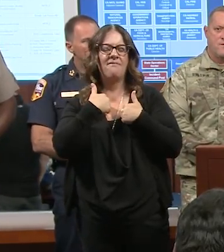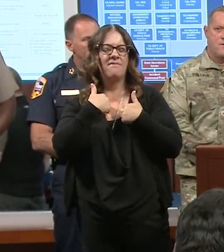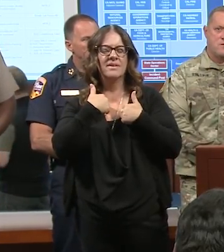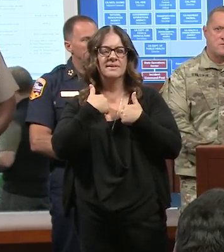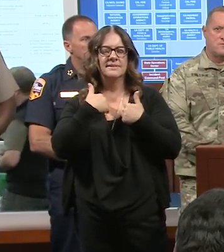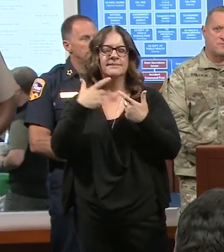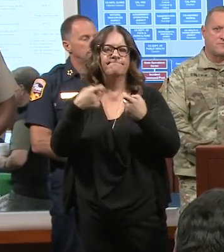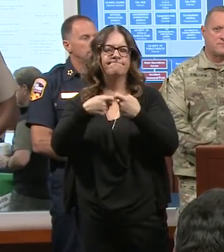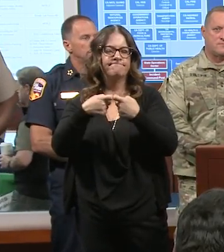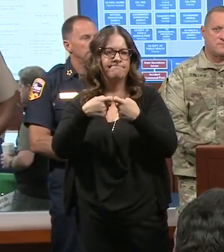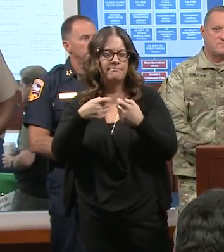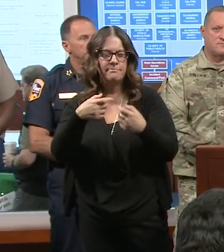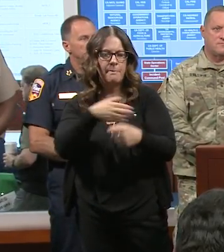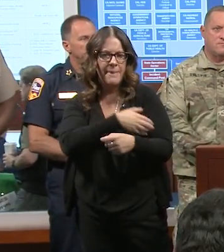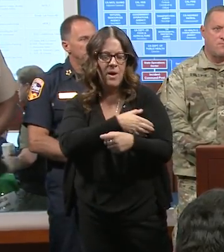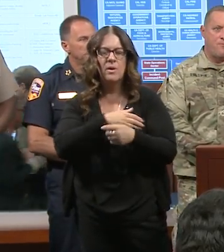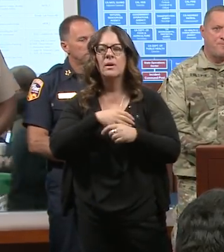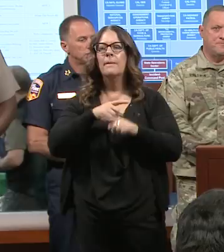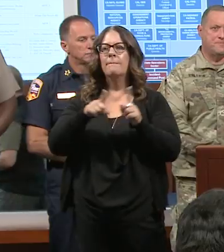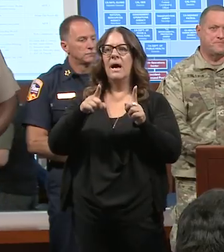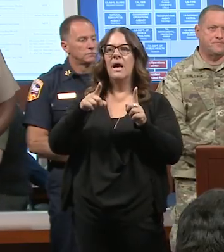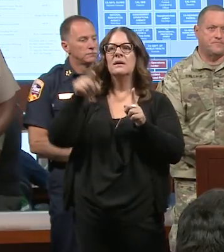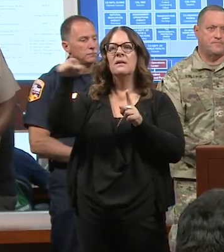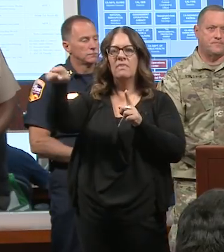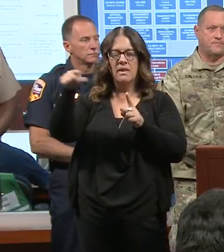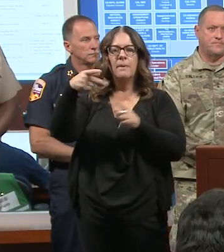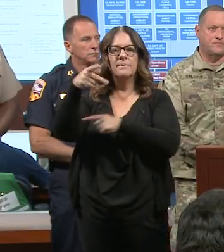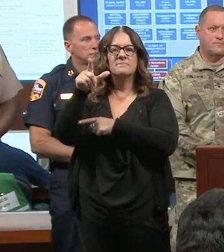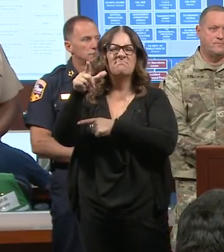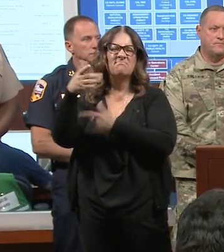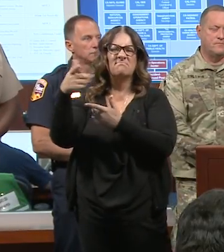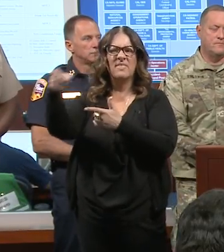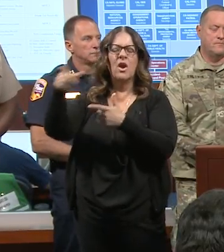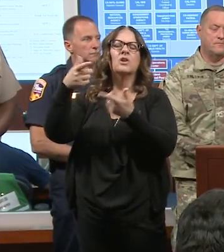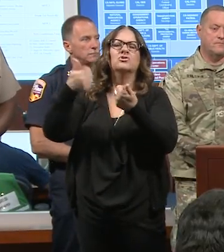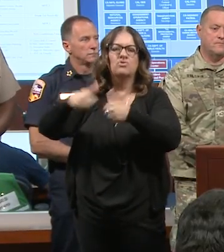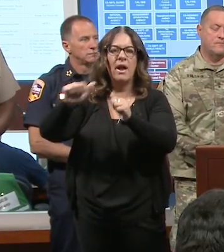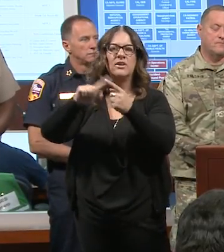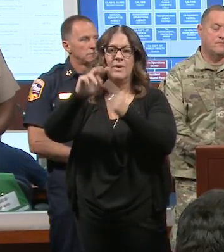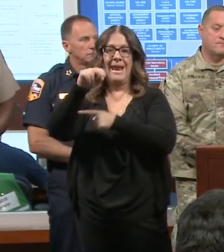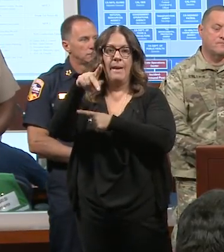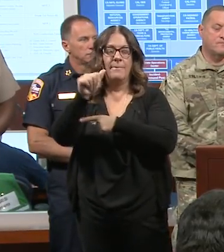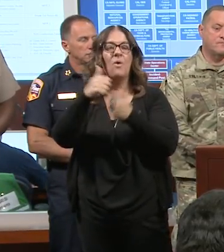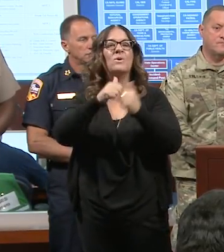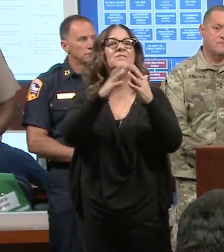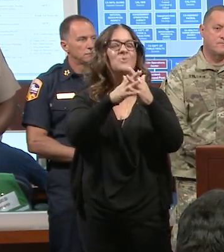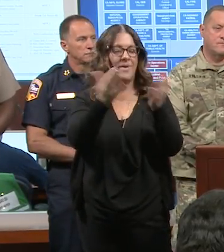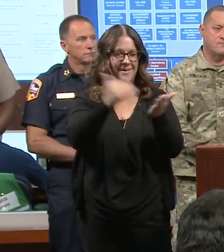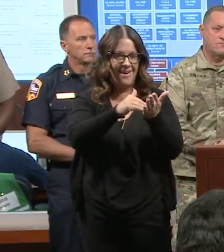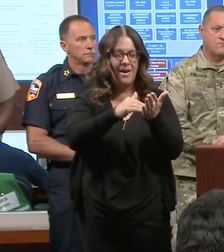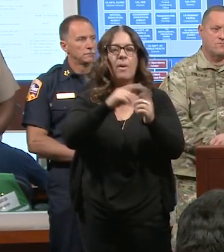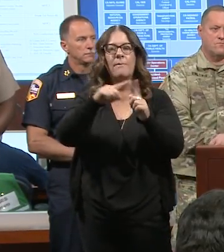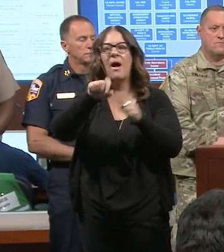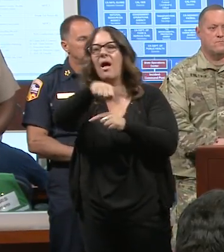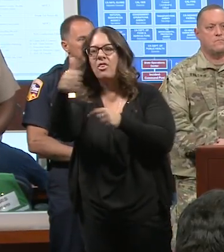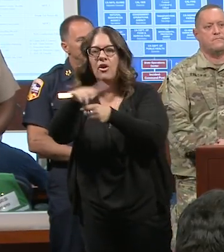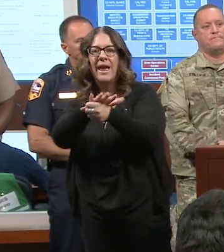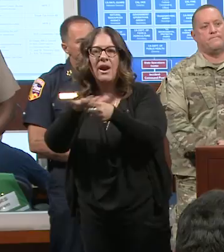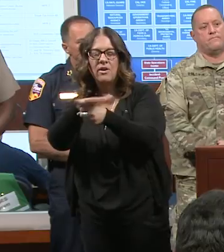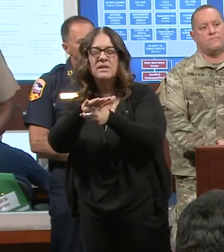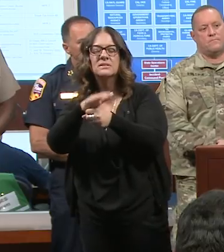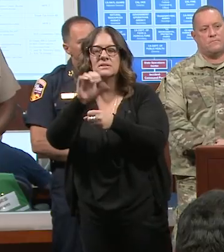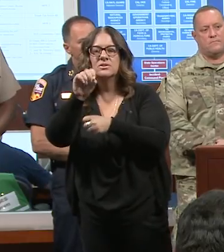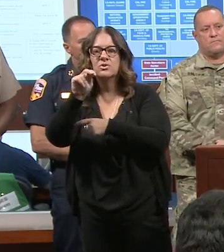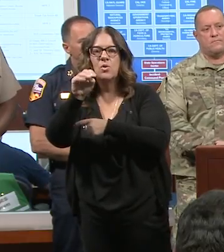They are working on trying to restore that. Downtown Napa was restored and a number of parts of